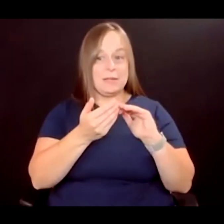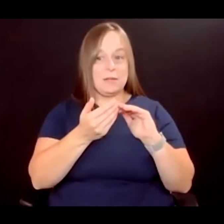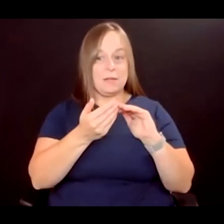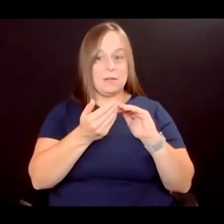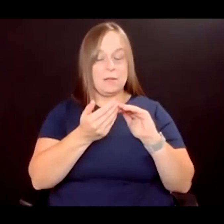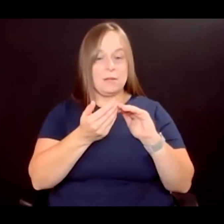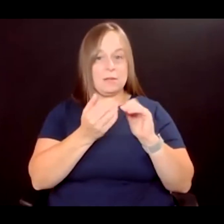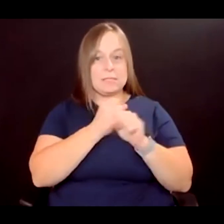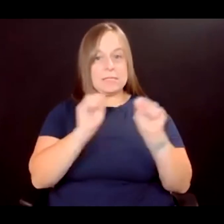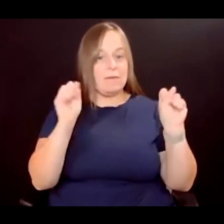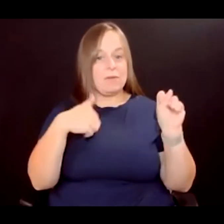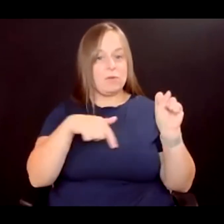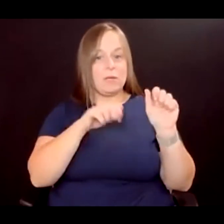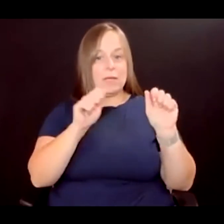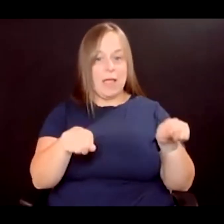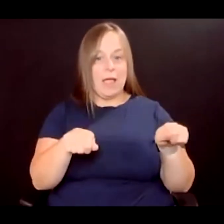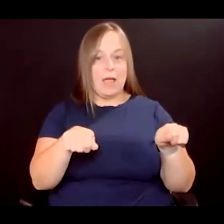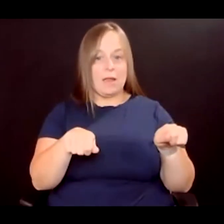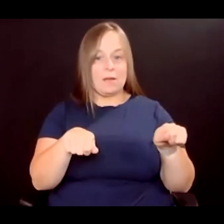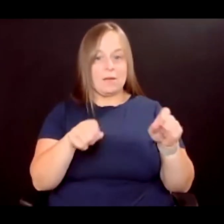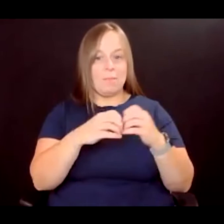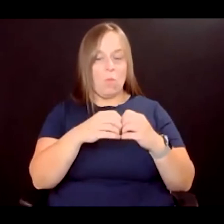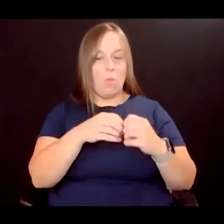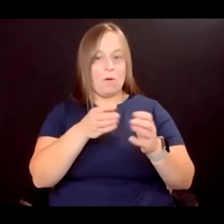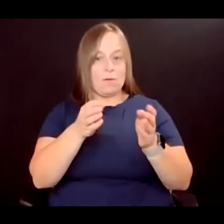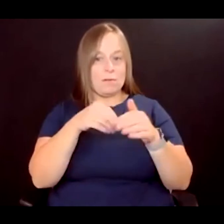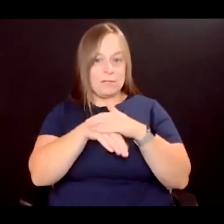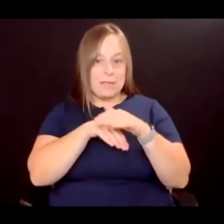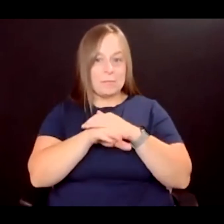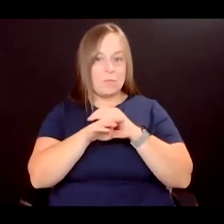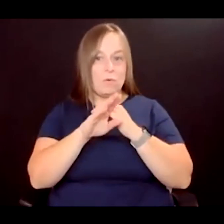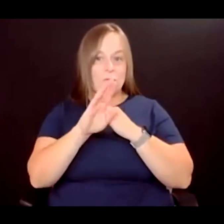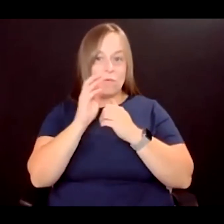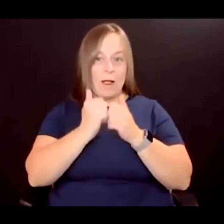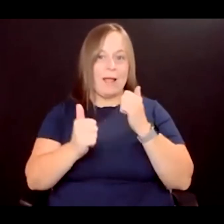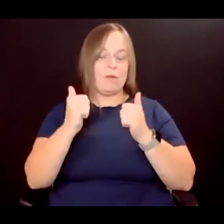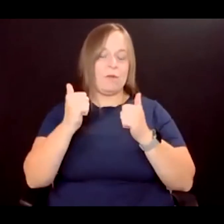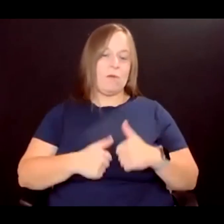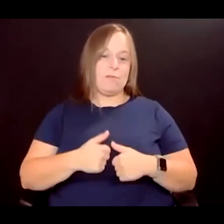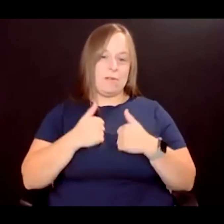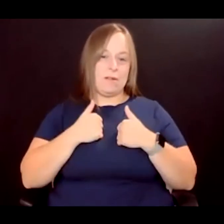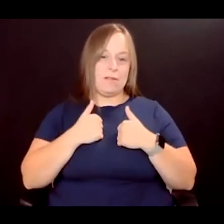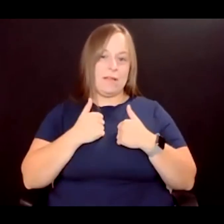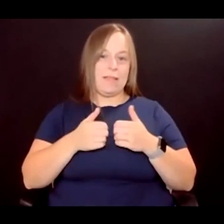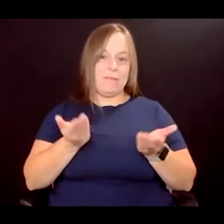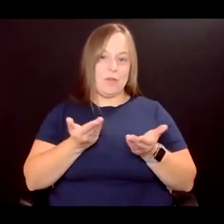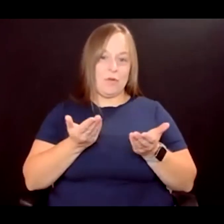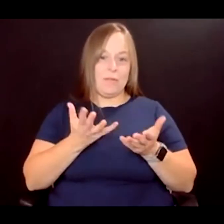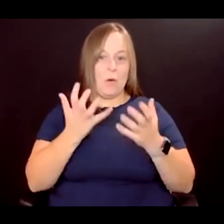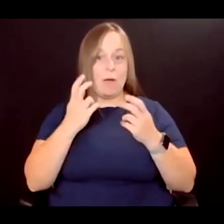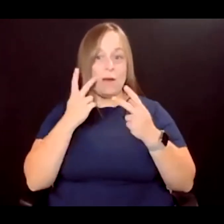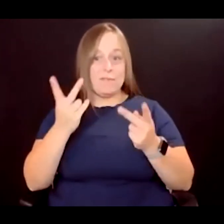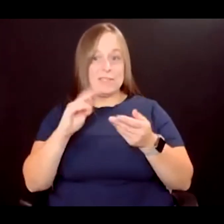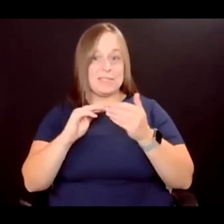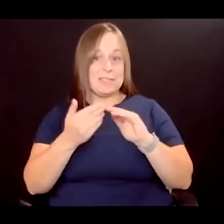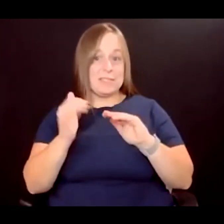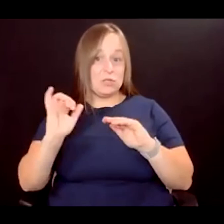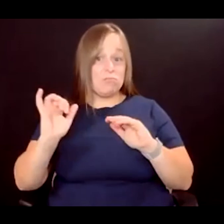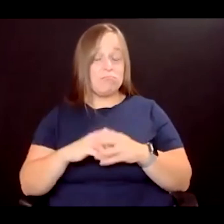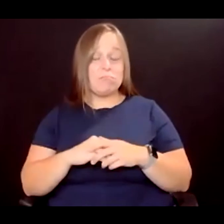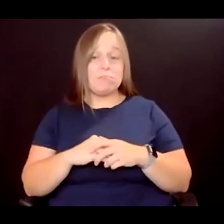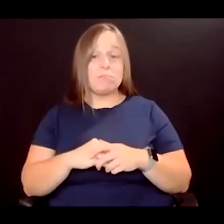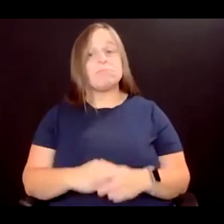so fine. We've got time for we've got time blocked off for an hour and a half.